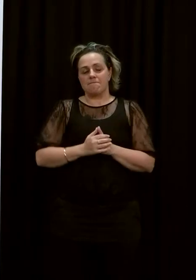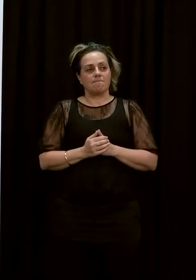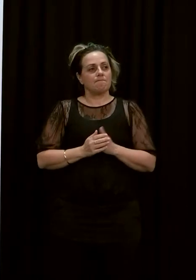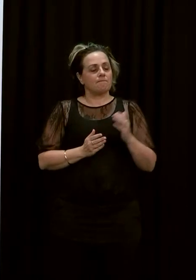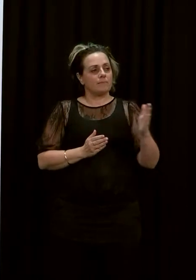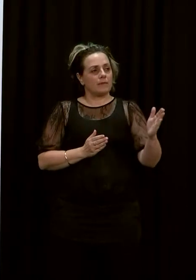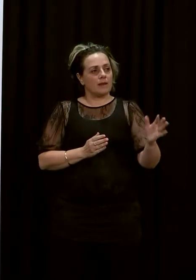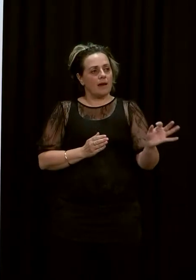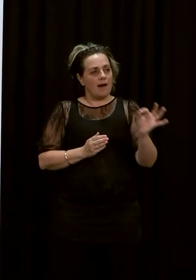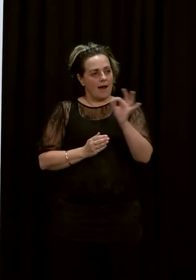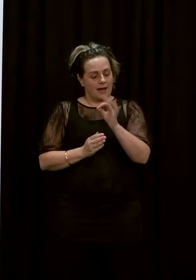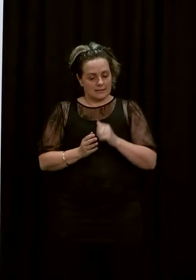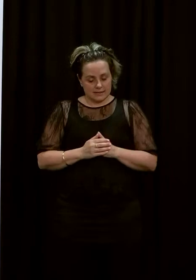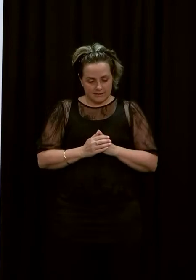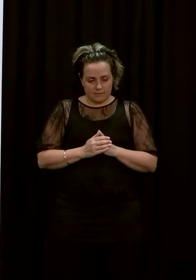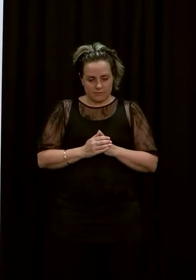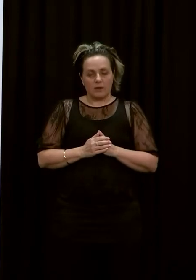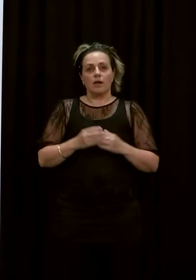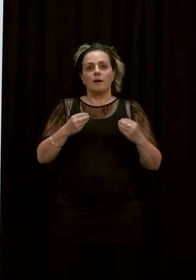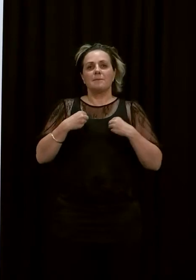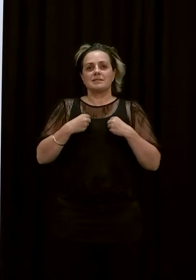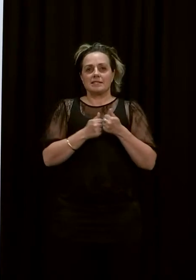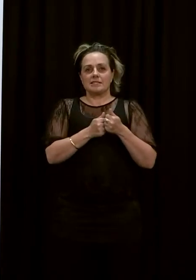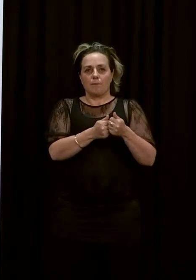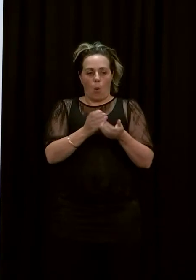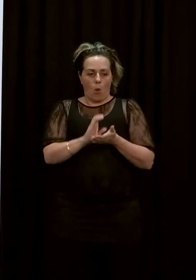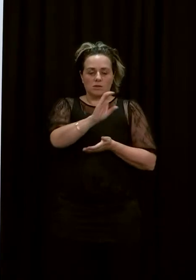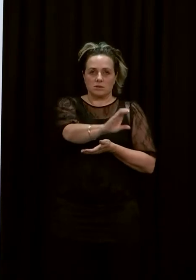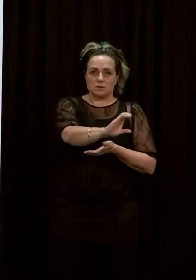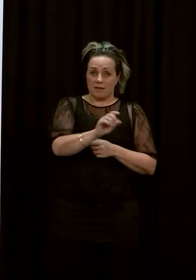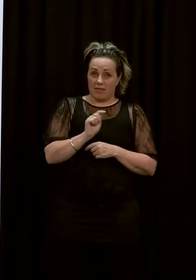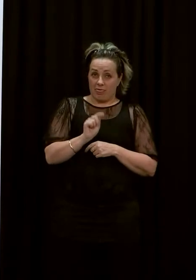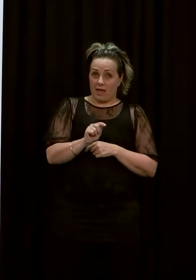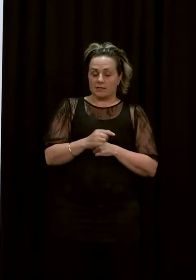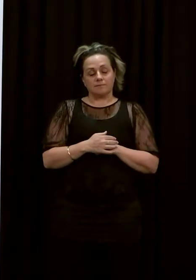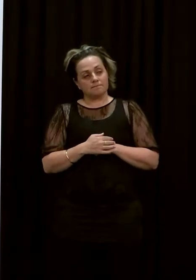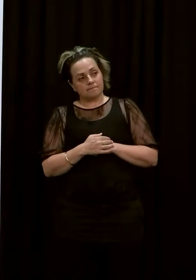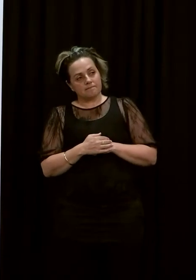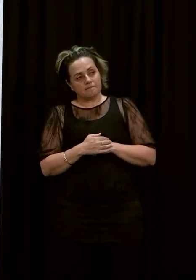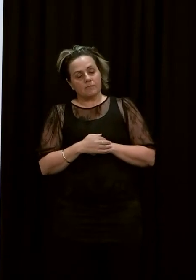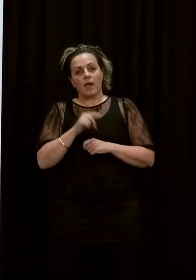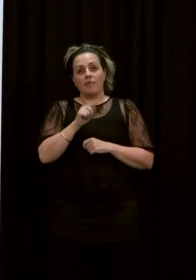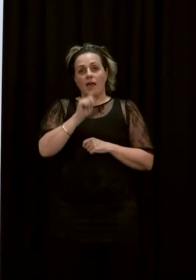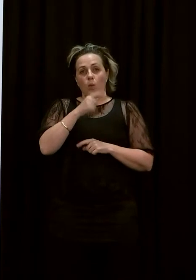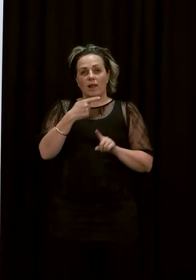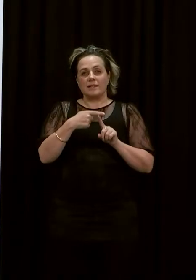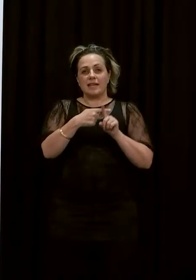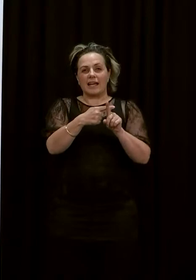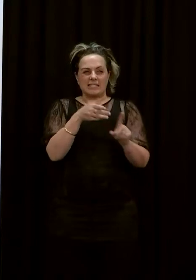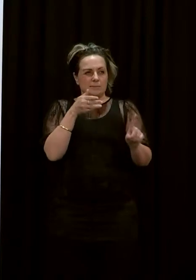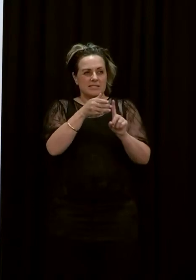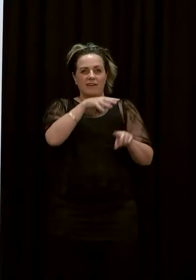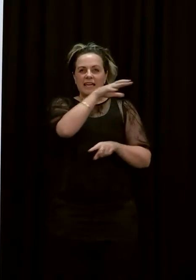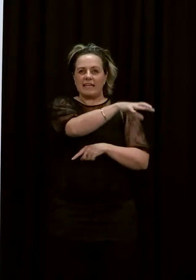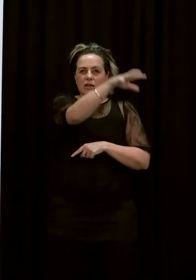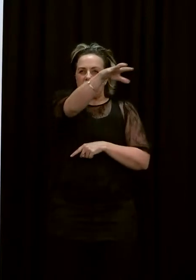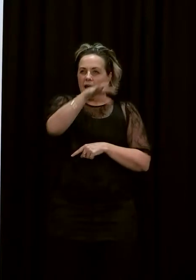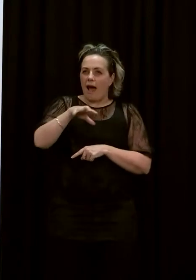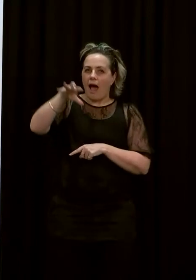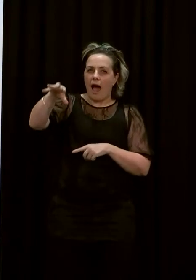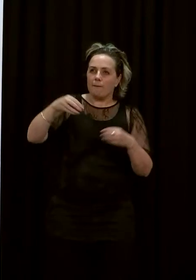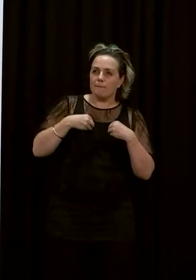Prime Minister, in terms of support for businesses, will that be targeted to industries, or will that support